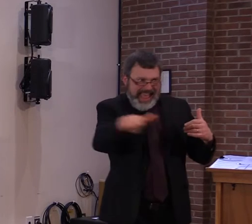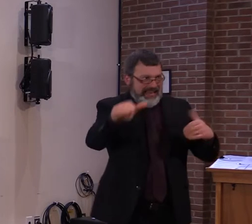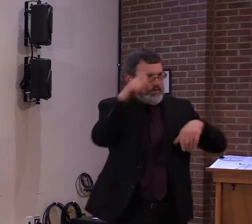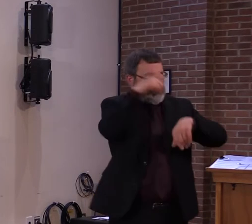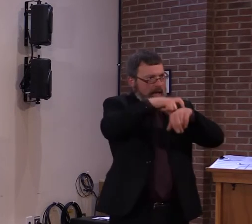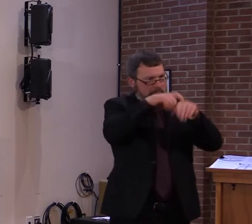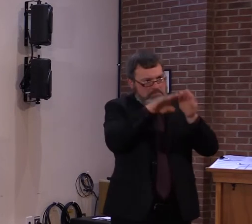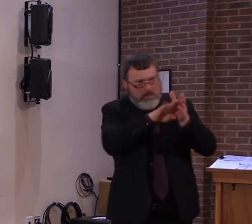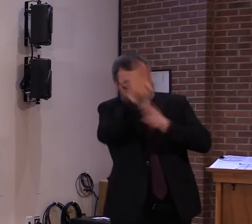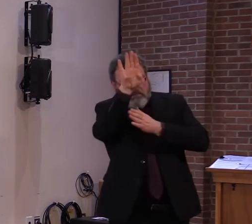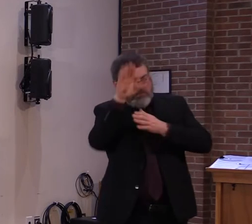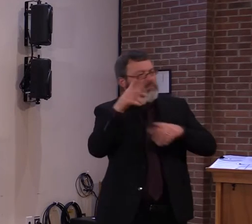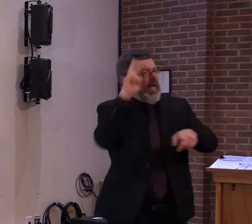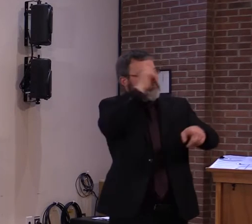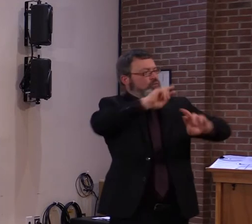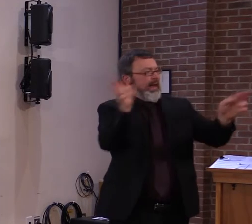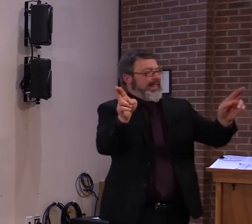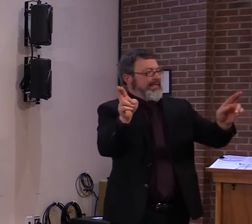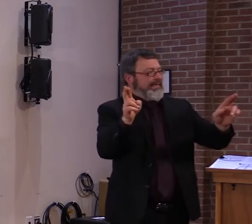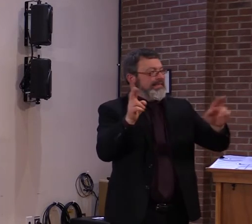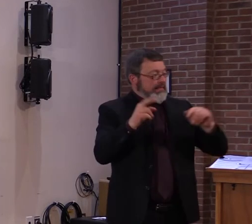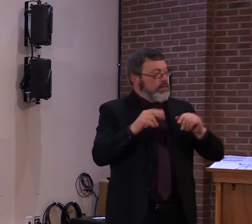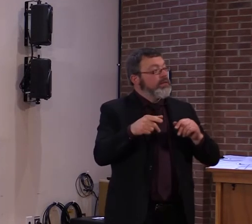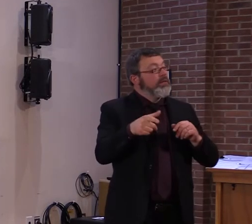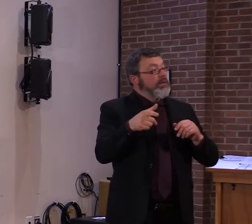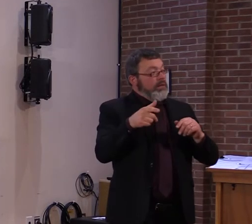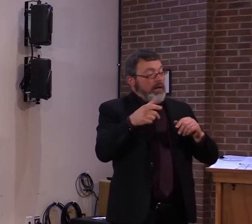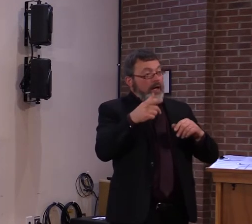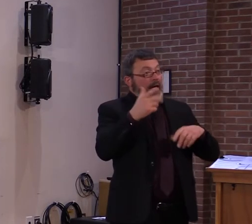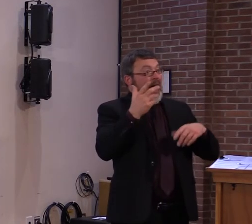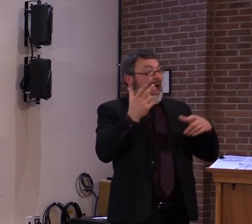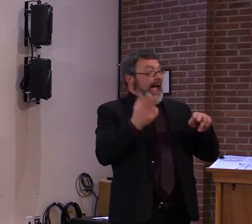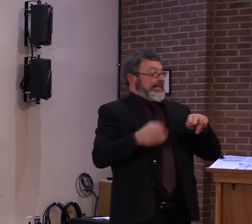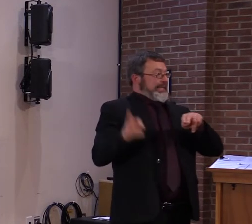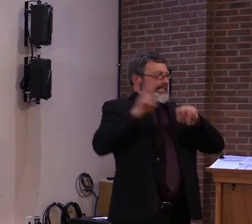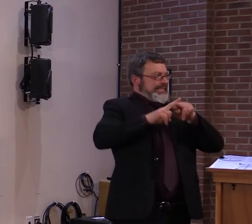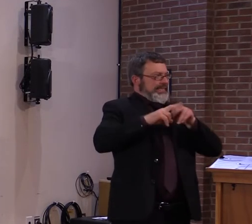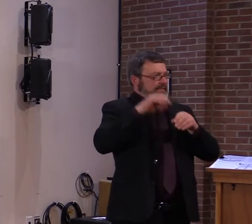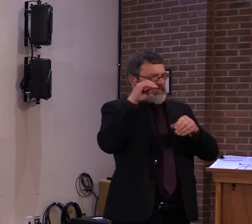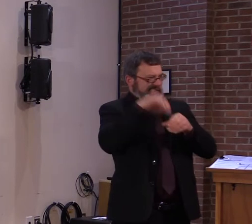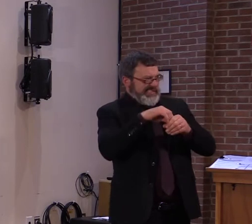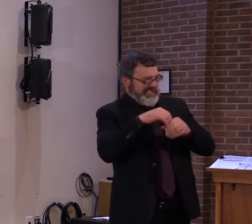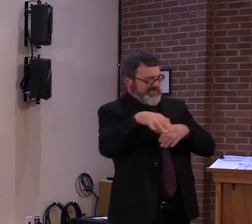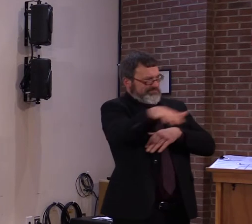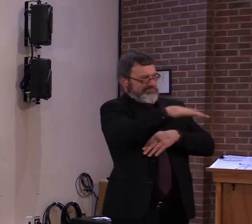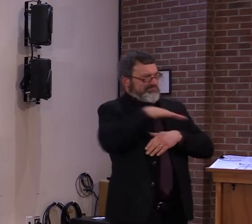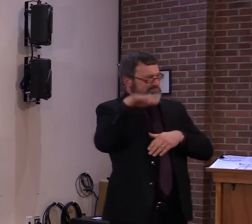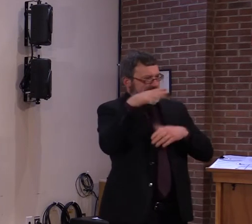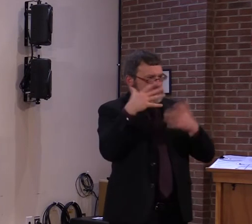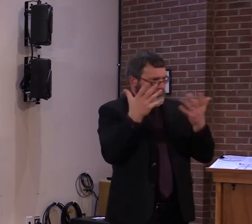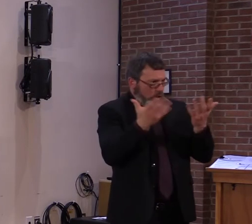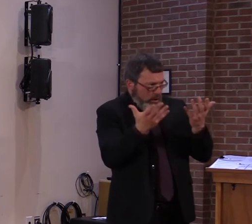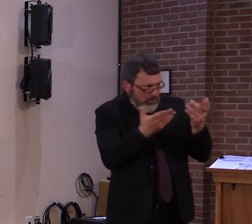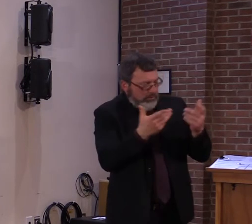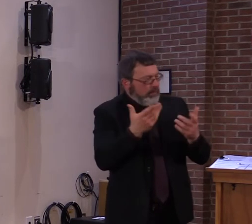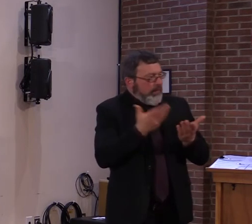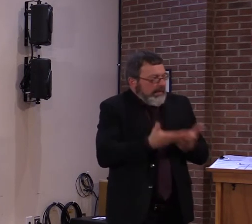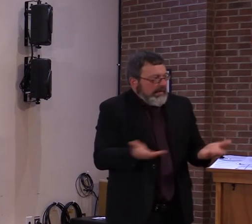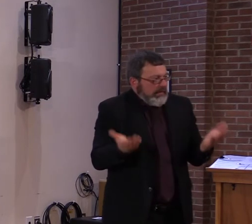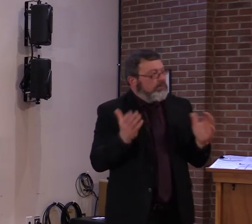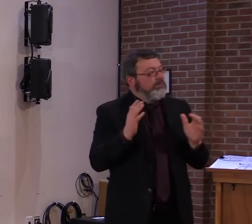uptick in hospitalizations, but nothing that comes to the limit that we have in the availability of